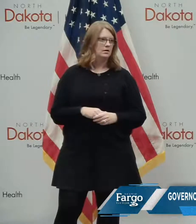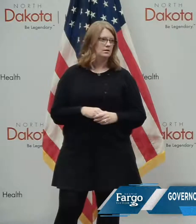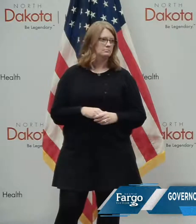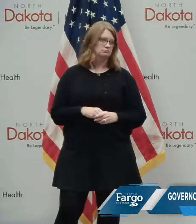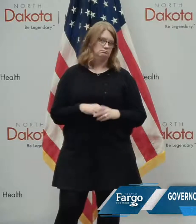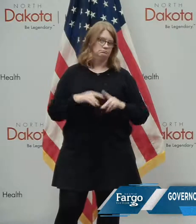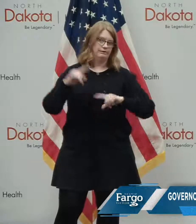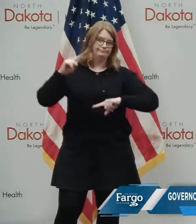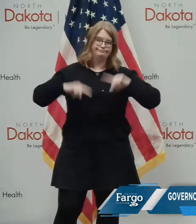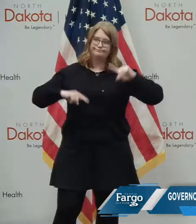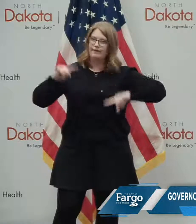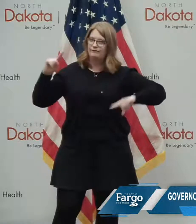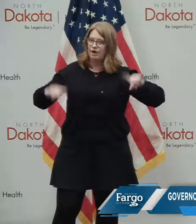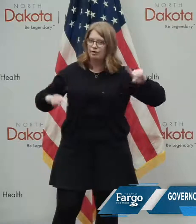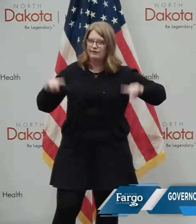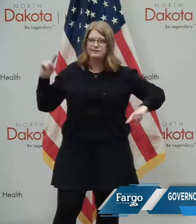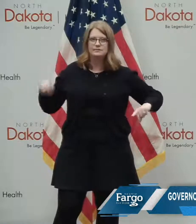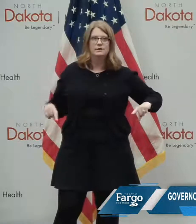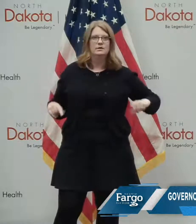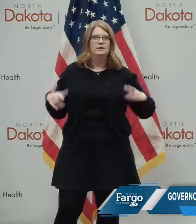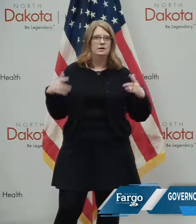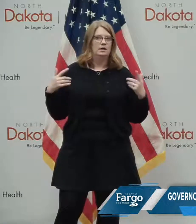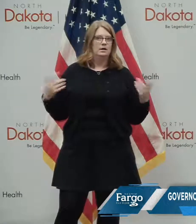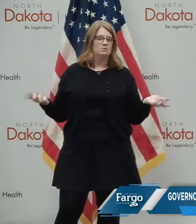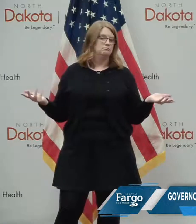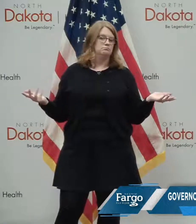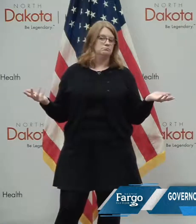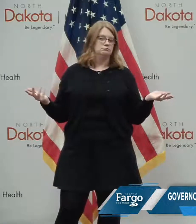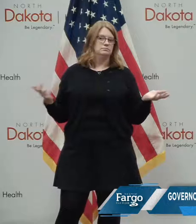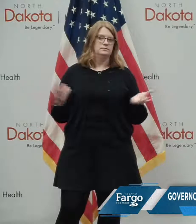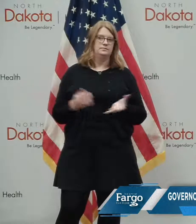varies by different parts of our country, and I think that